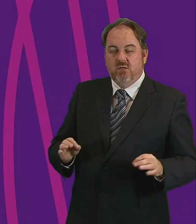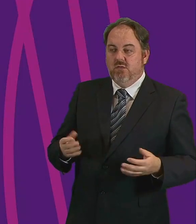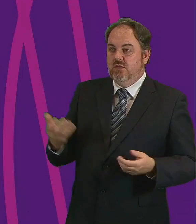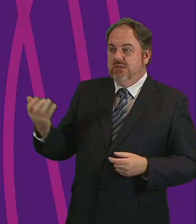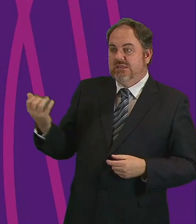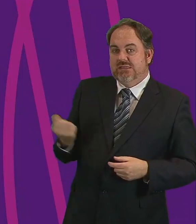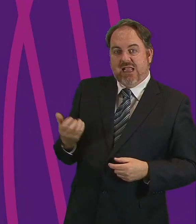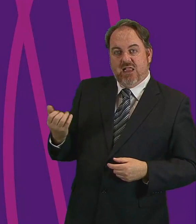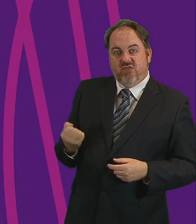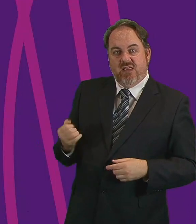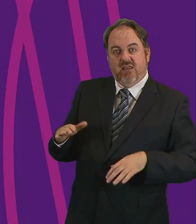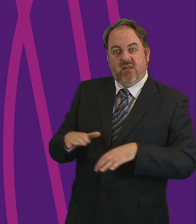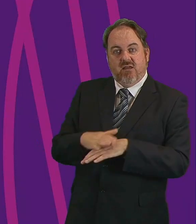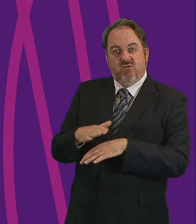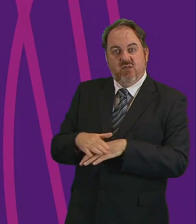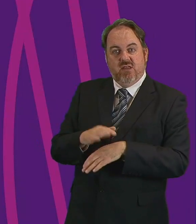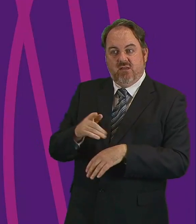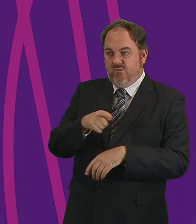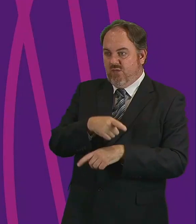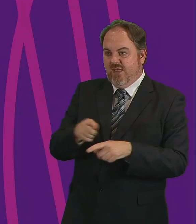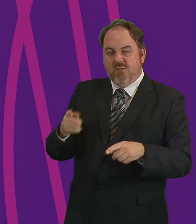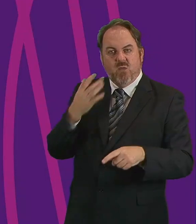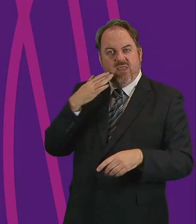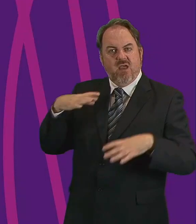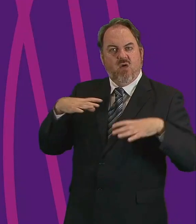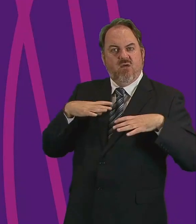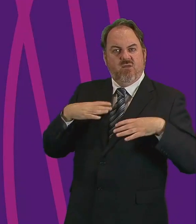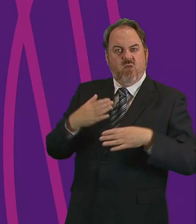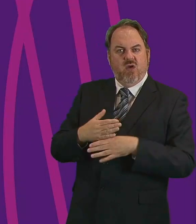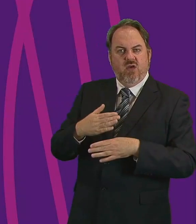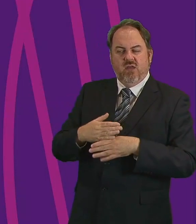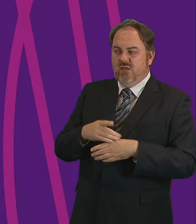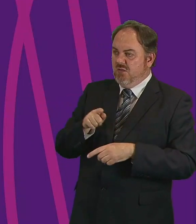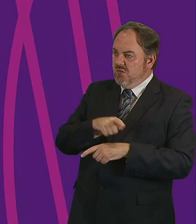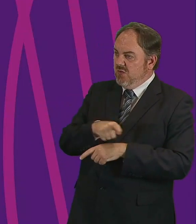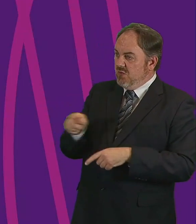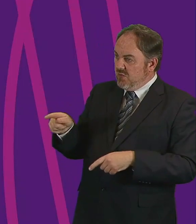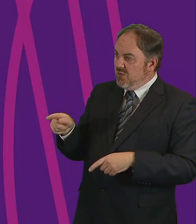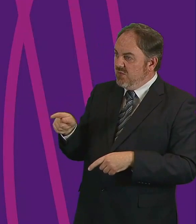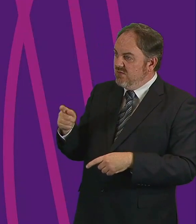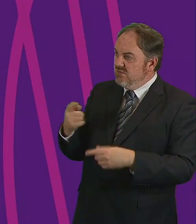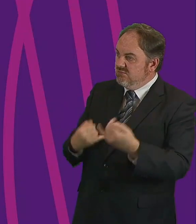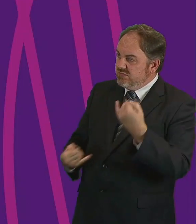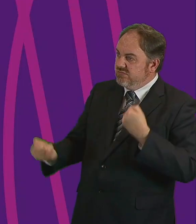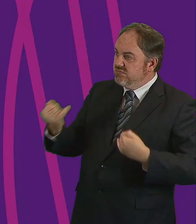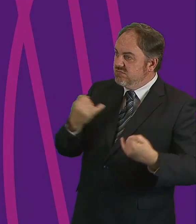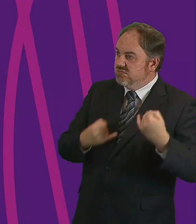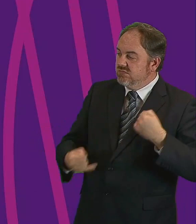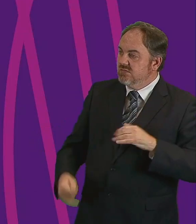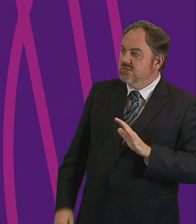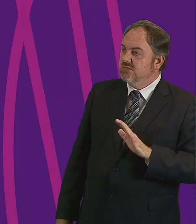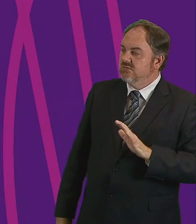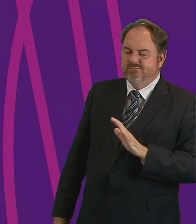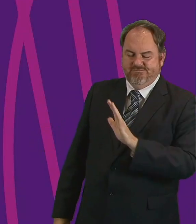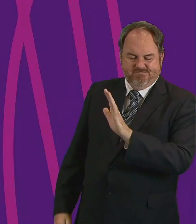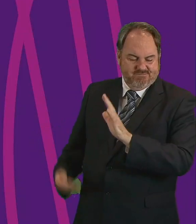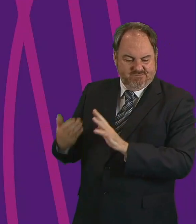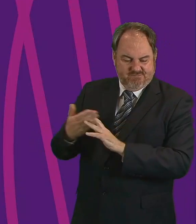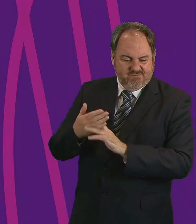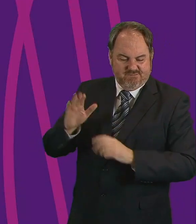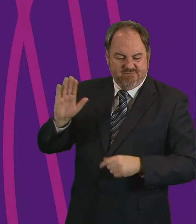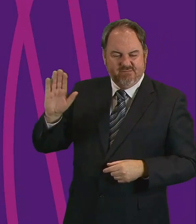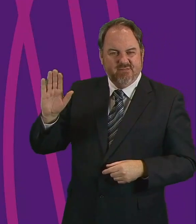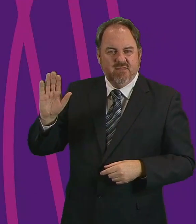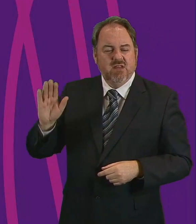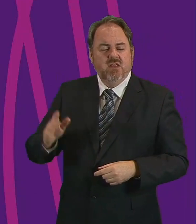That is what those marks of derision speak to. In a second, the UK Government response has